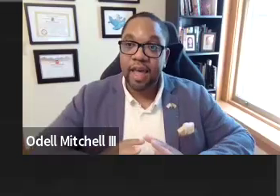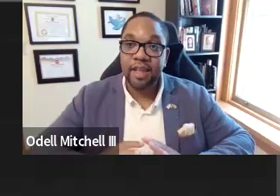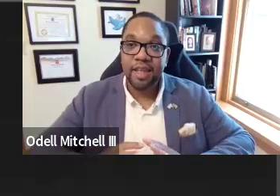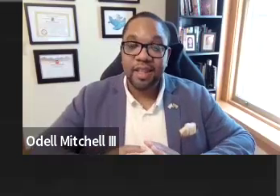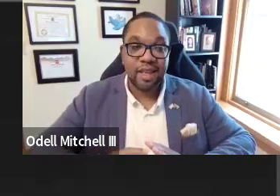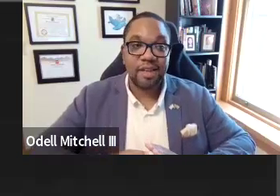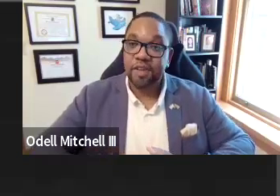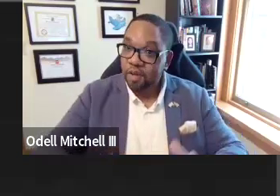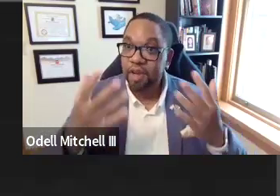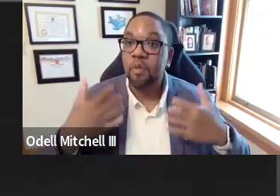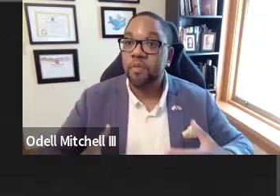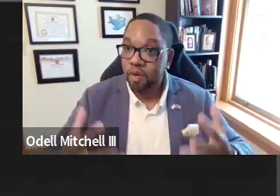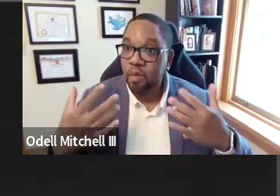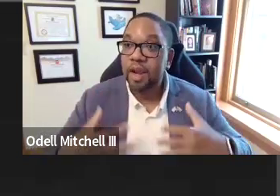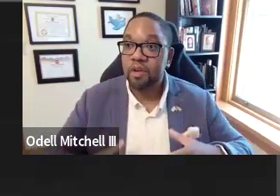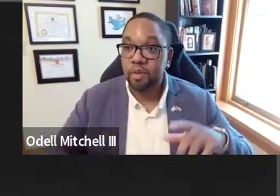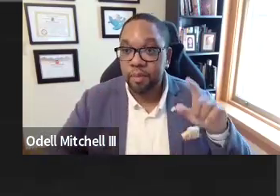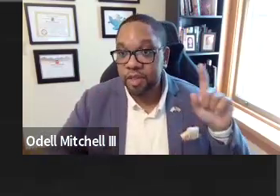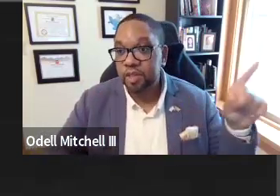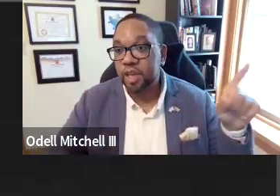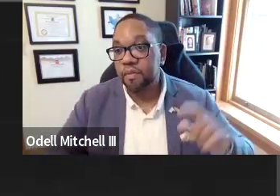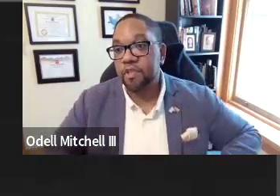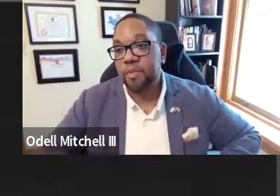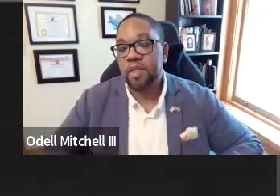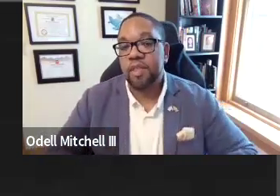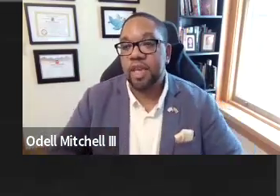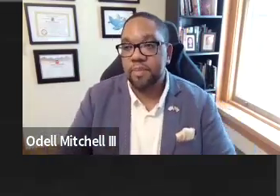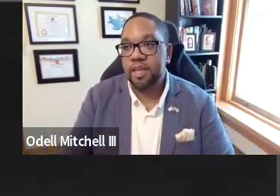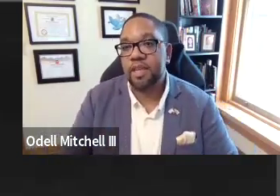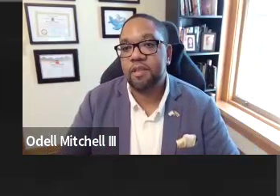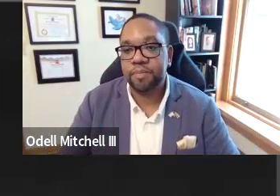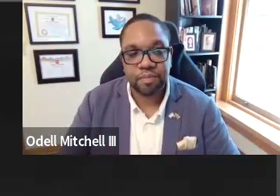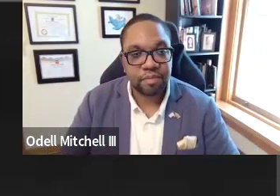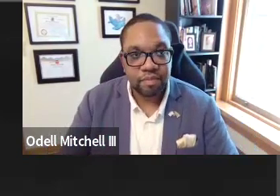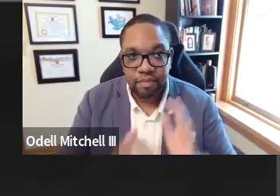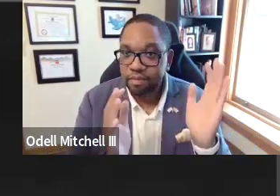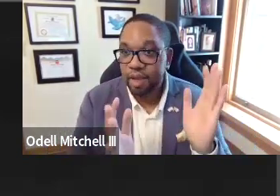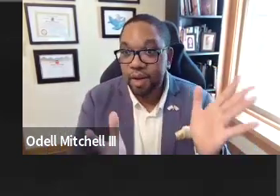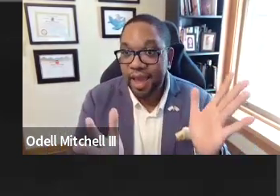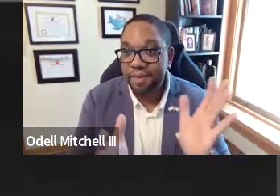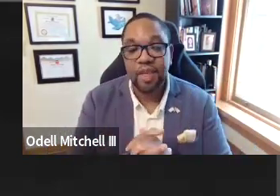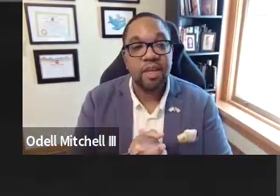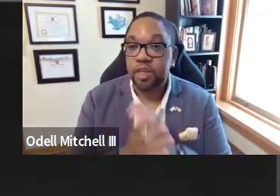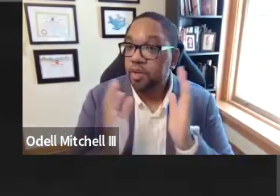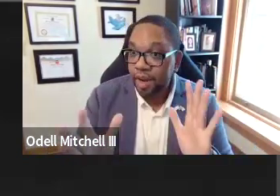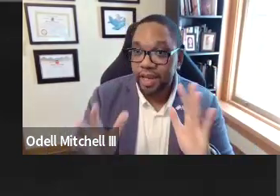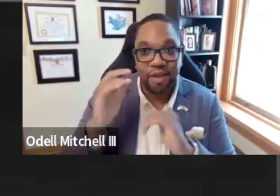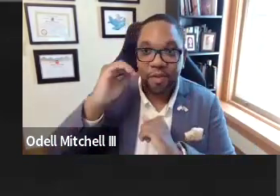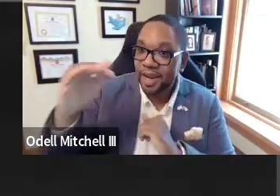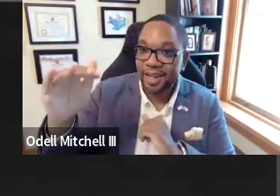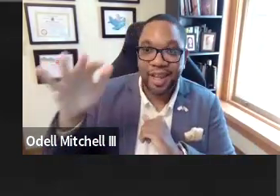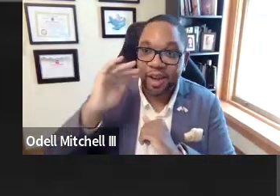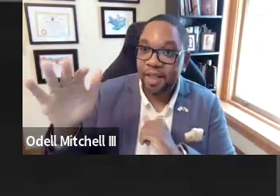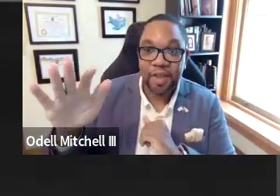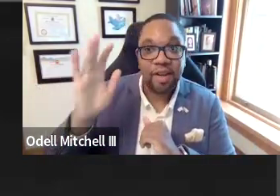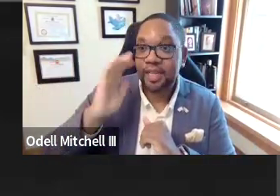you know that, then you know that you won't feel quite as overwhelmed because you're looking for some of those other key pieces. Okay, so you're ready. You're